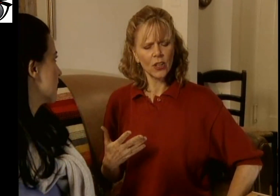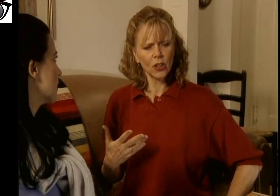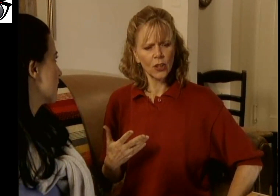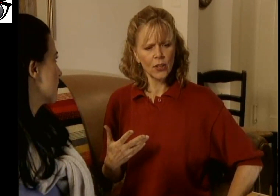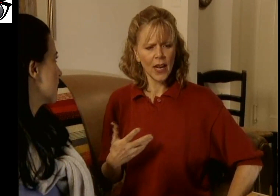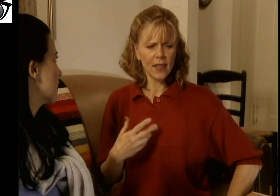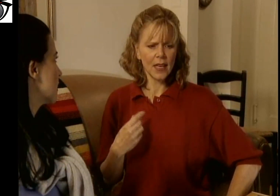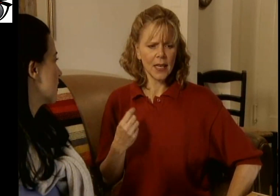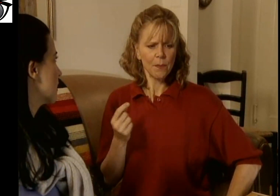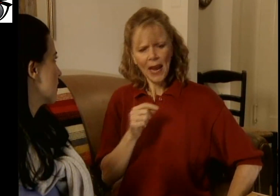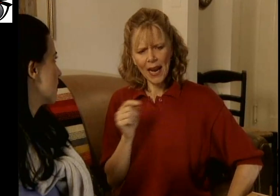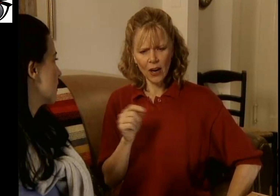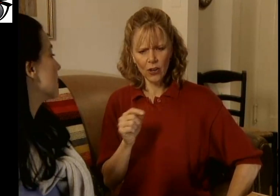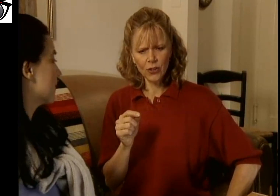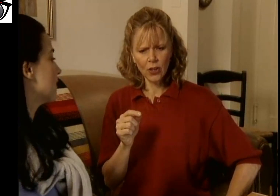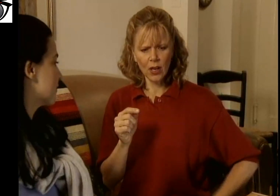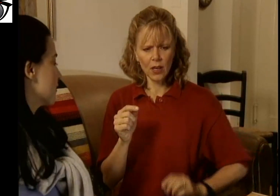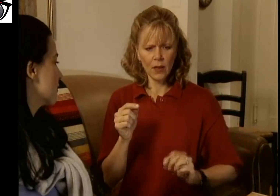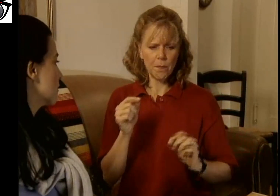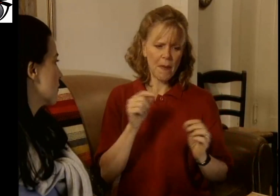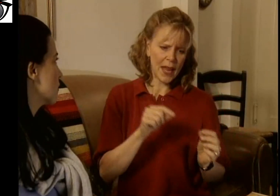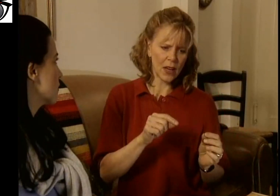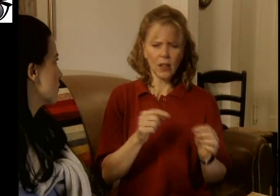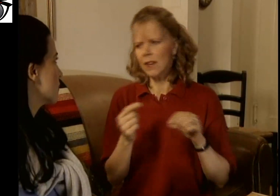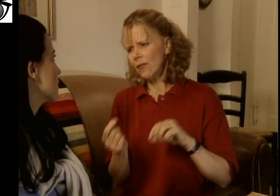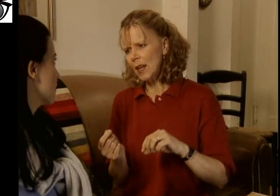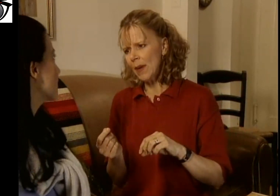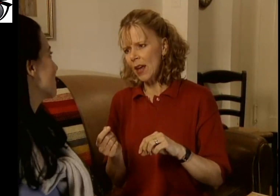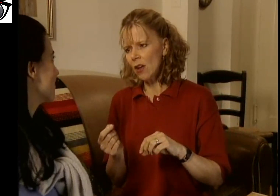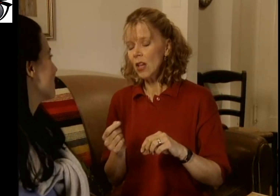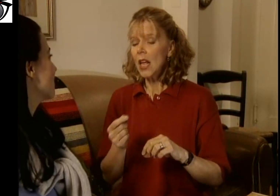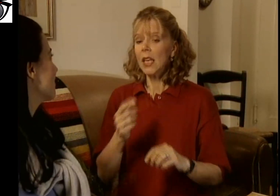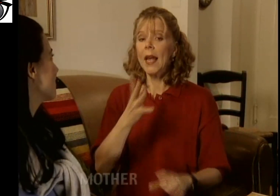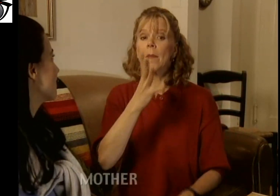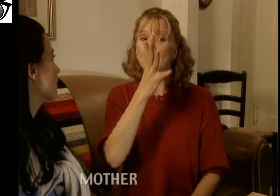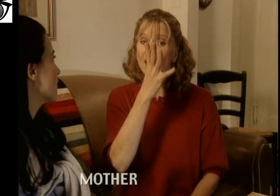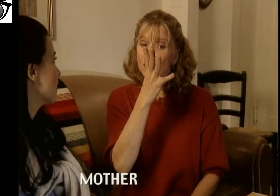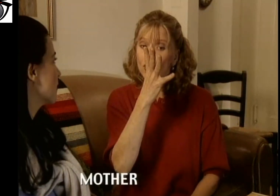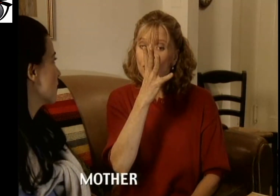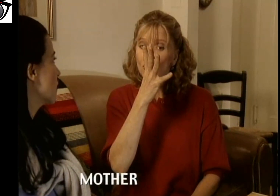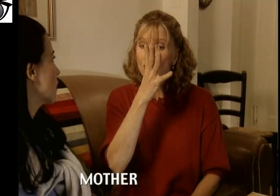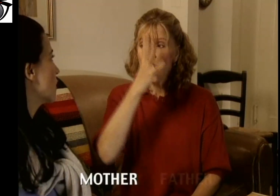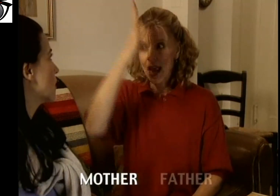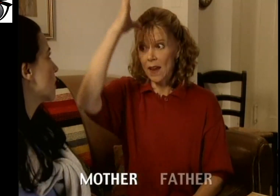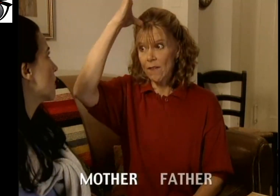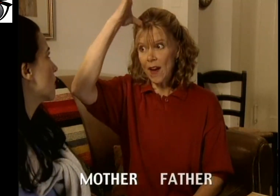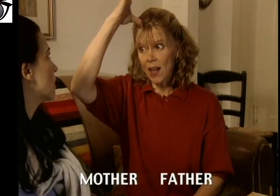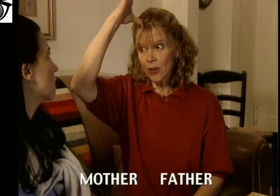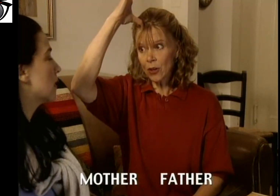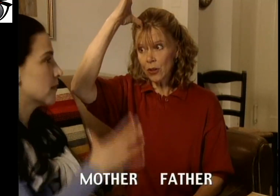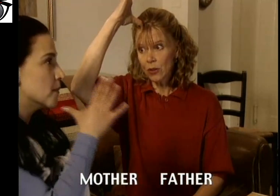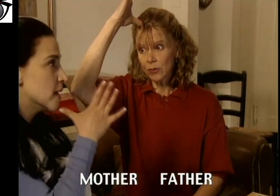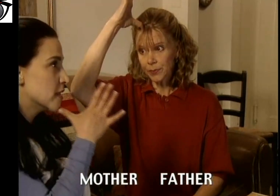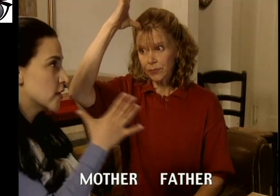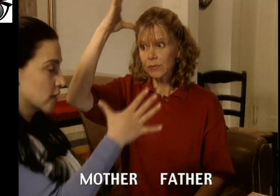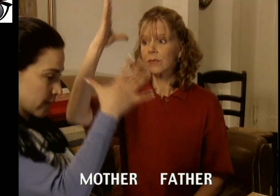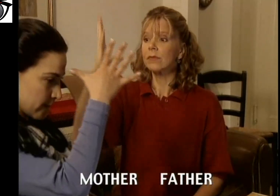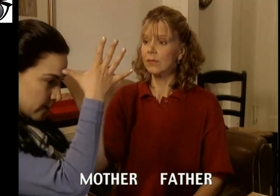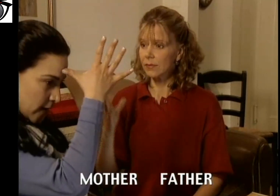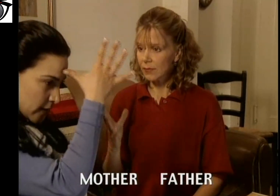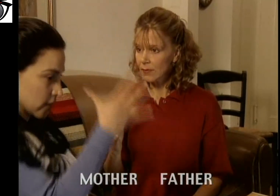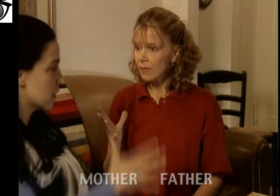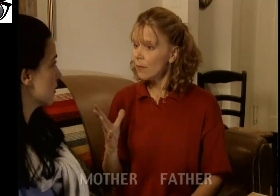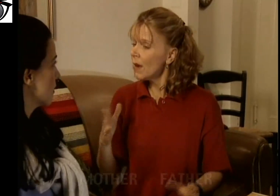best signs are learned, I think, in pairs, male and female, like mother and father.